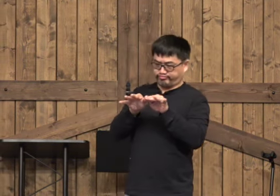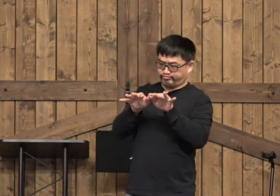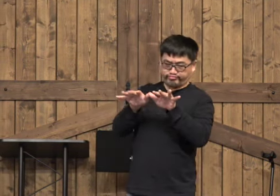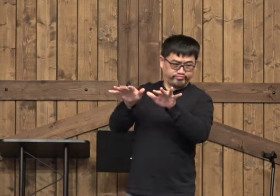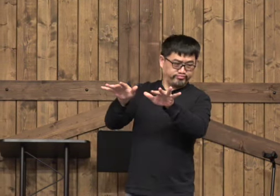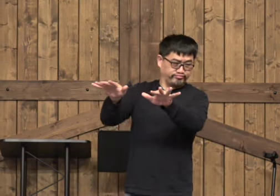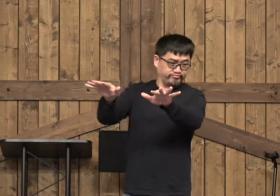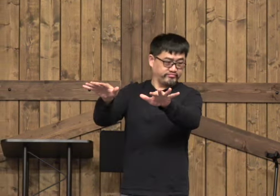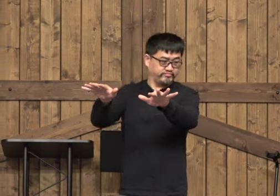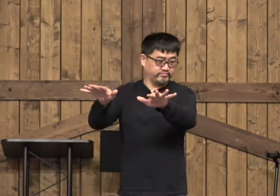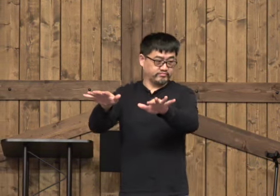And they were never in cares.